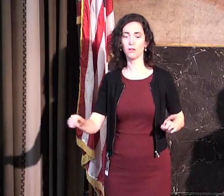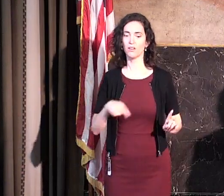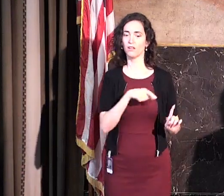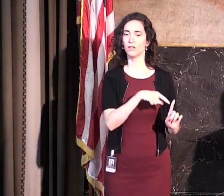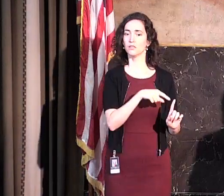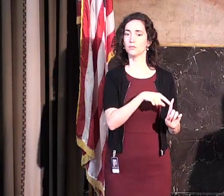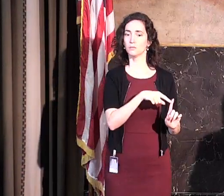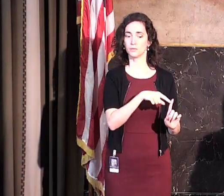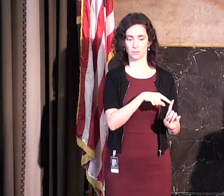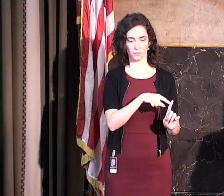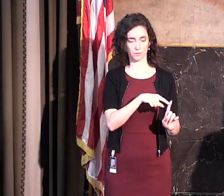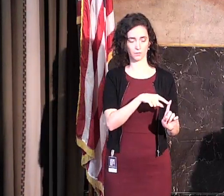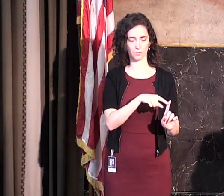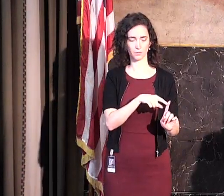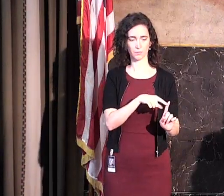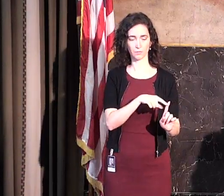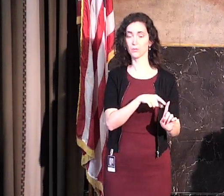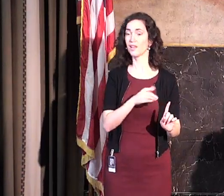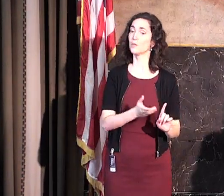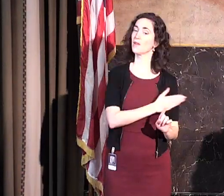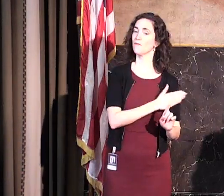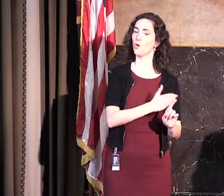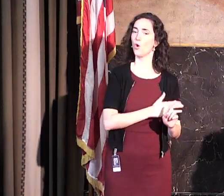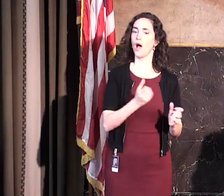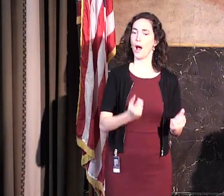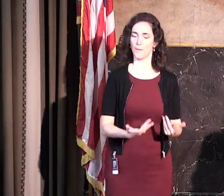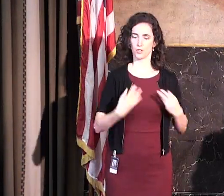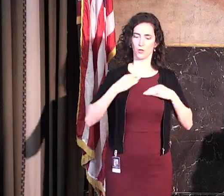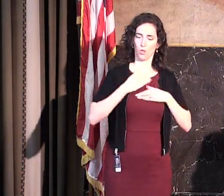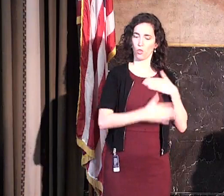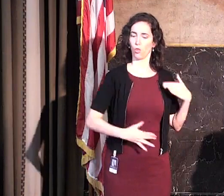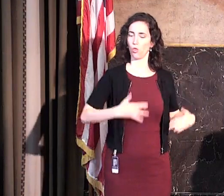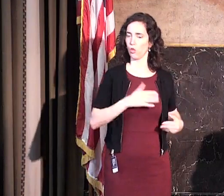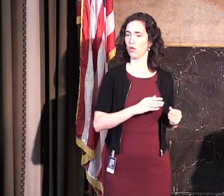prior to the emergence of the Delta variant.